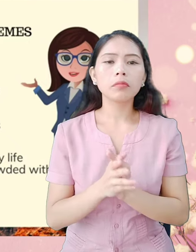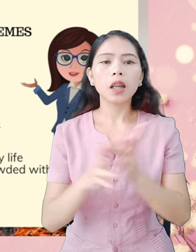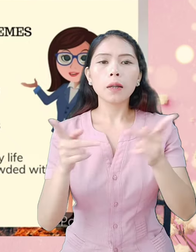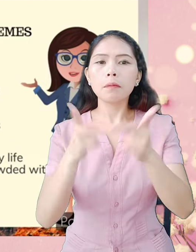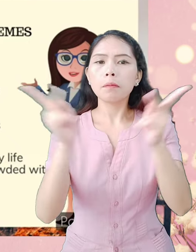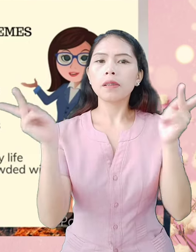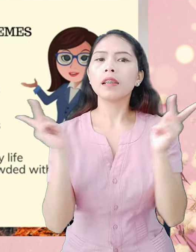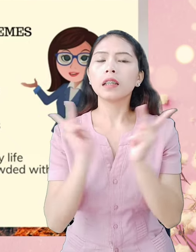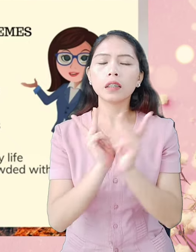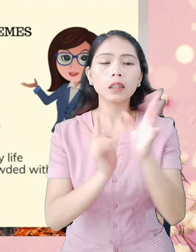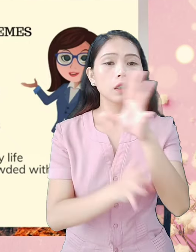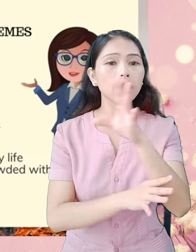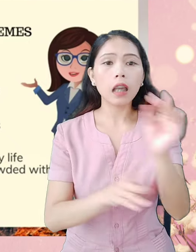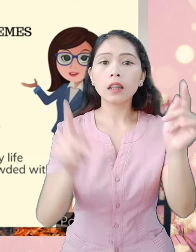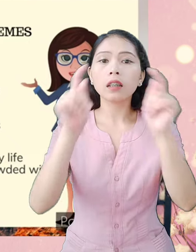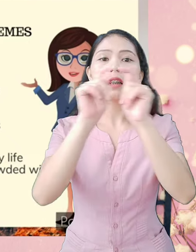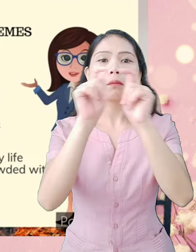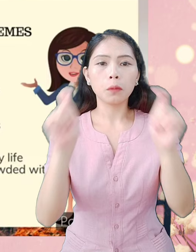palace and temples,